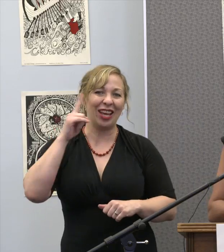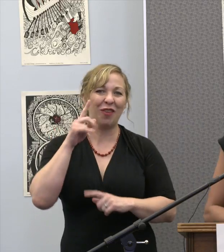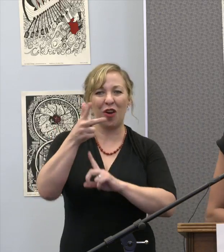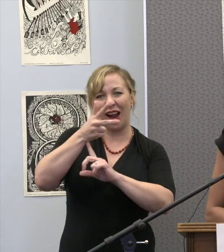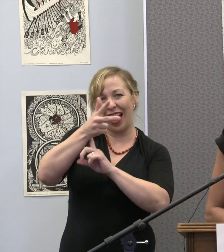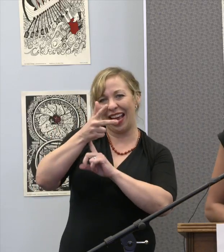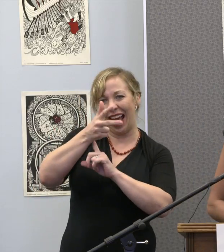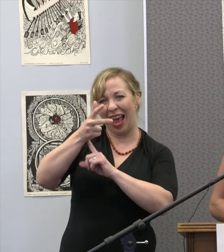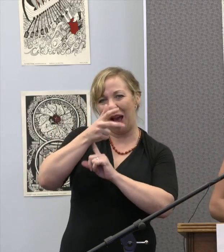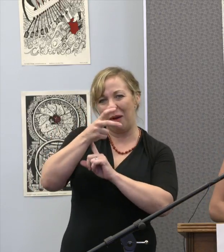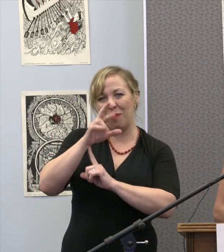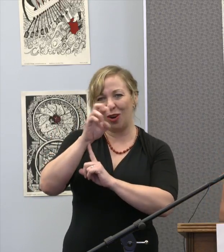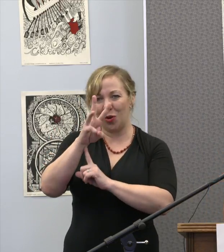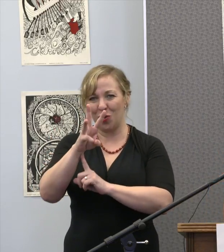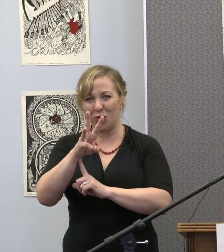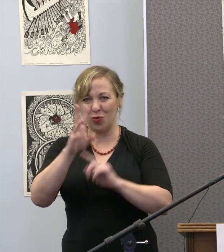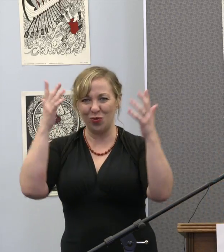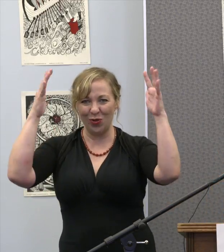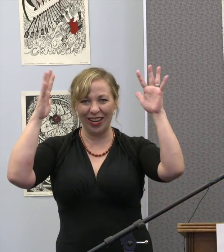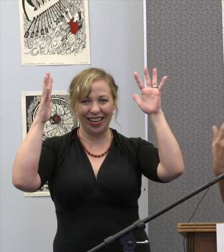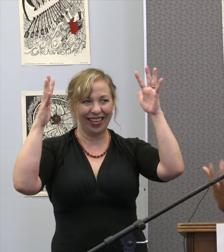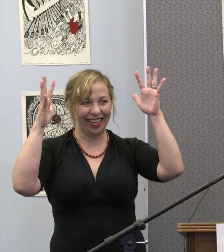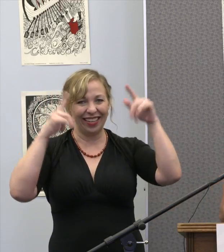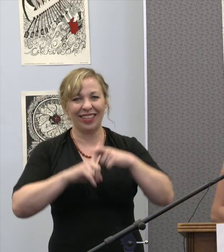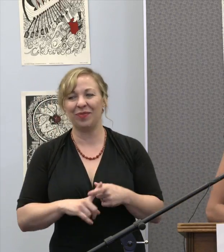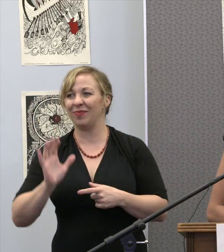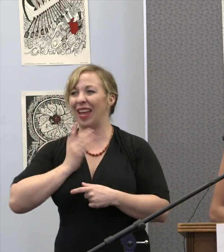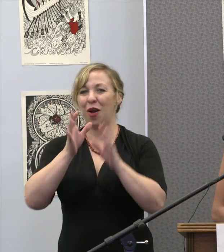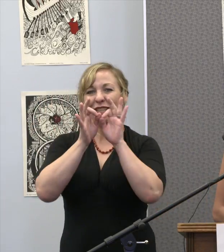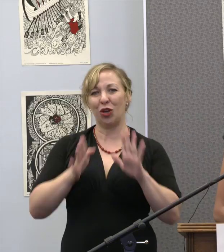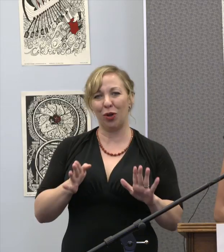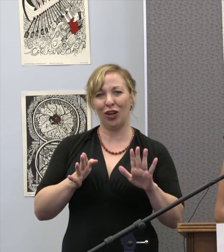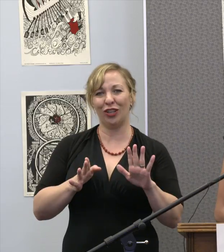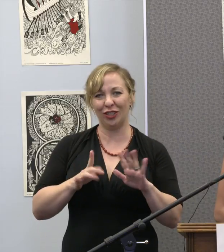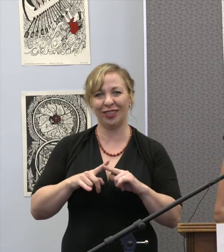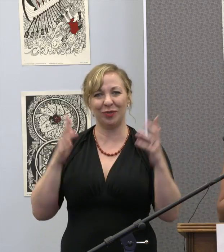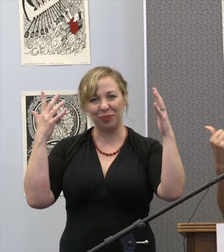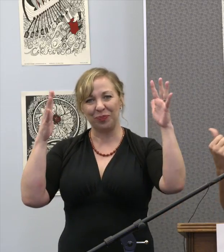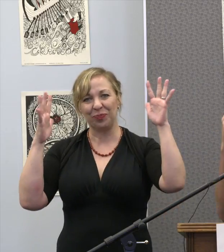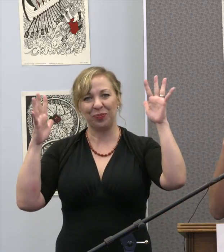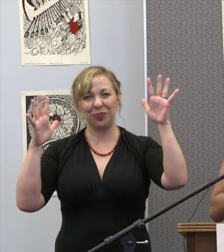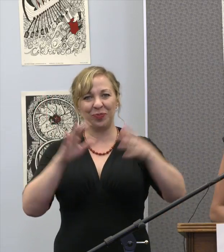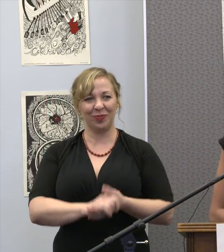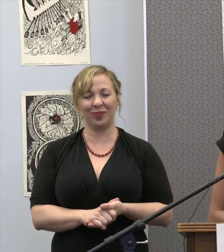for hooking it up with Facebook Live. To our interpreters.